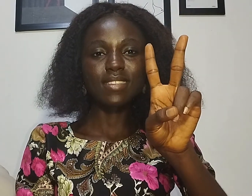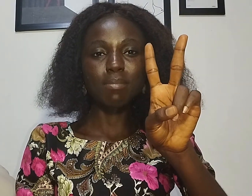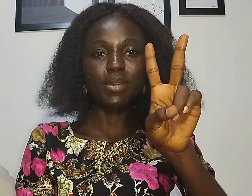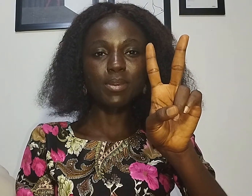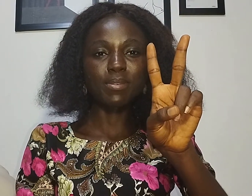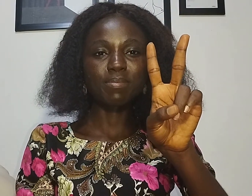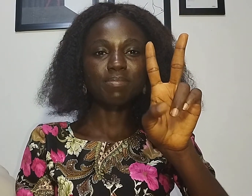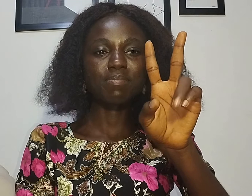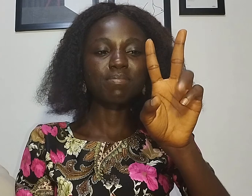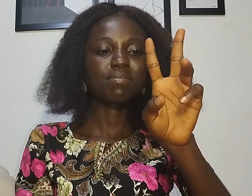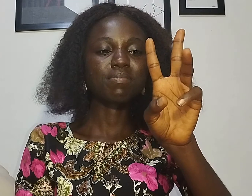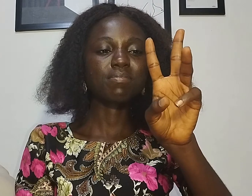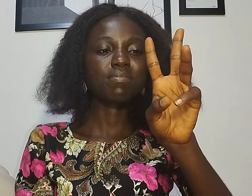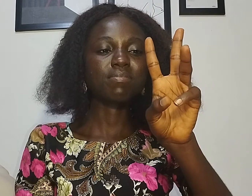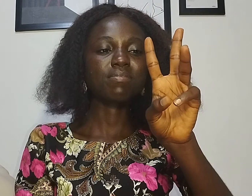W.